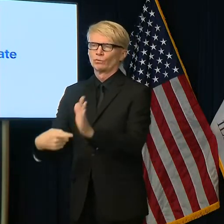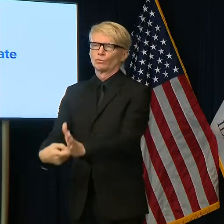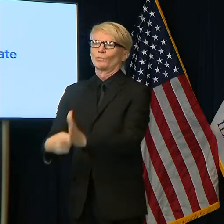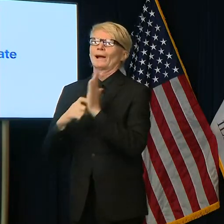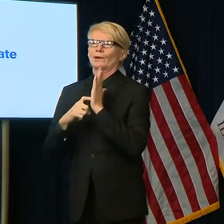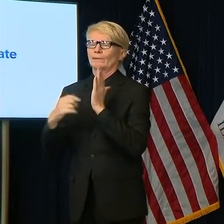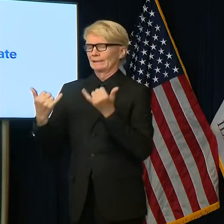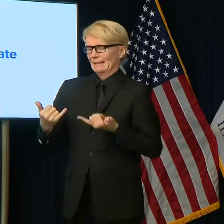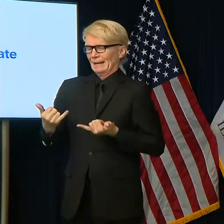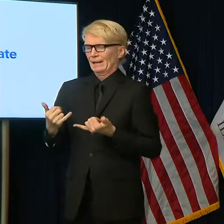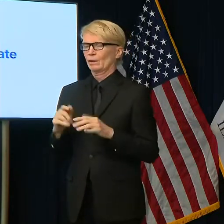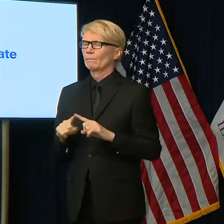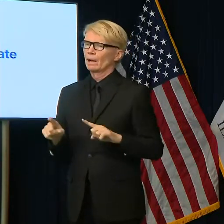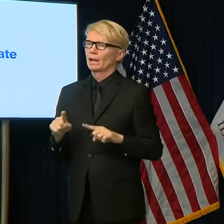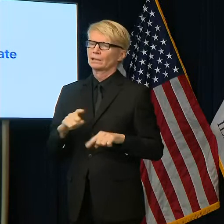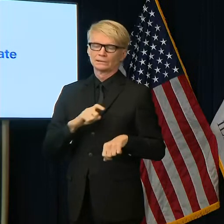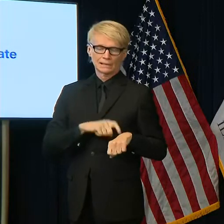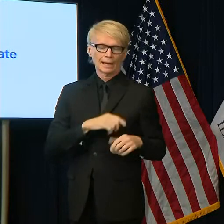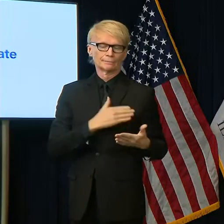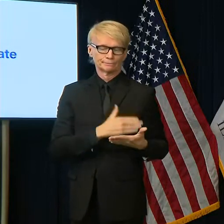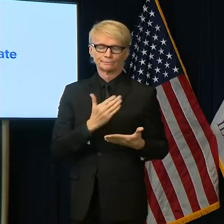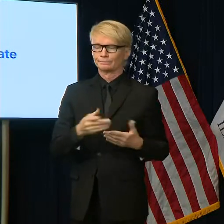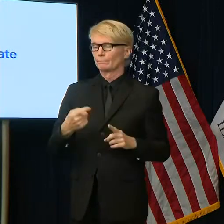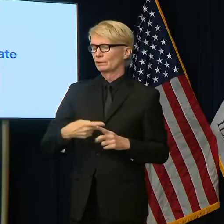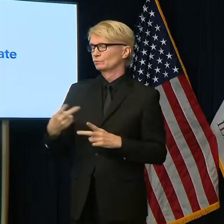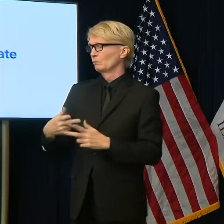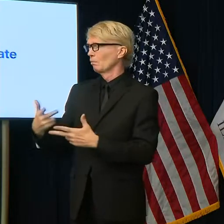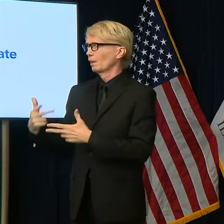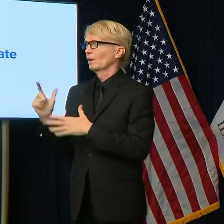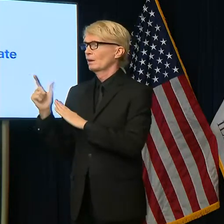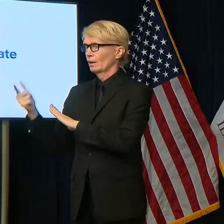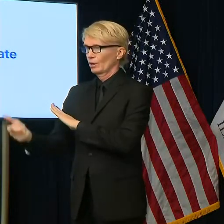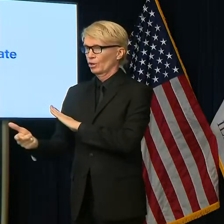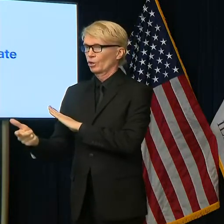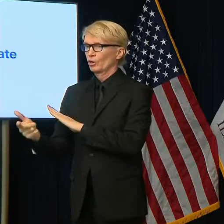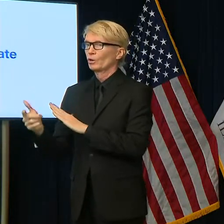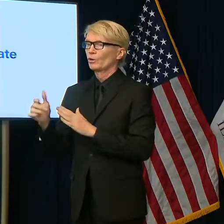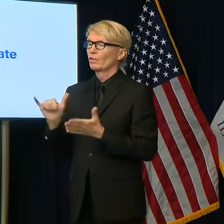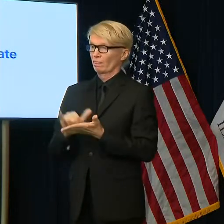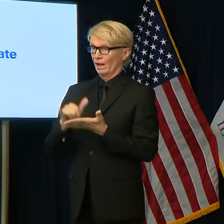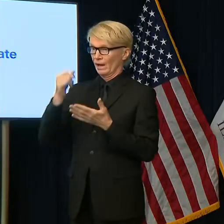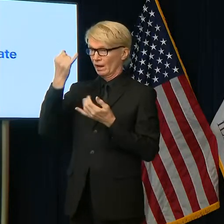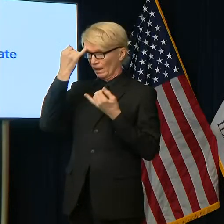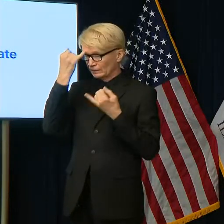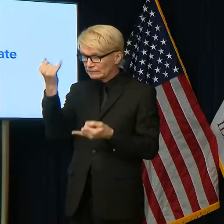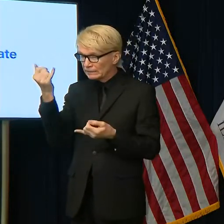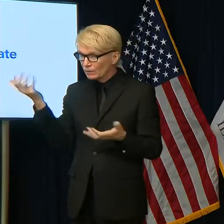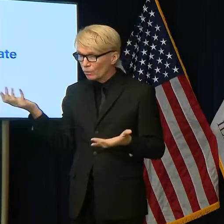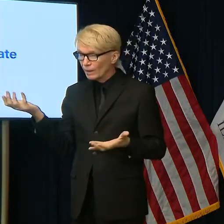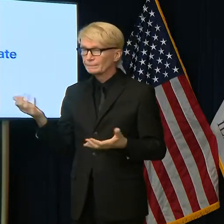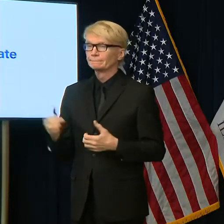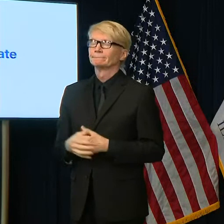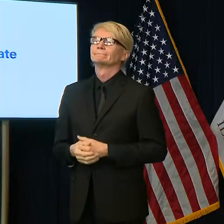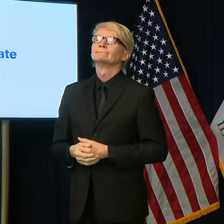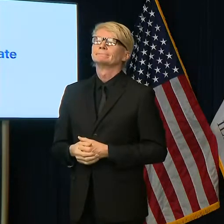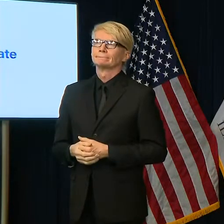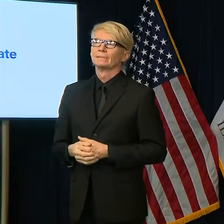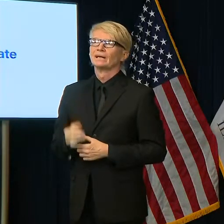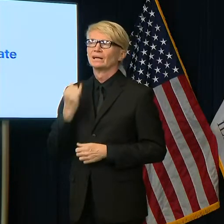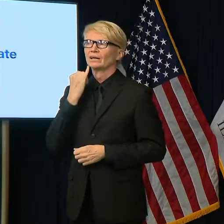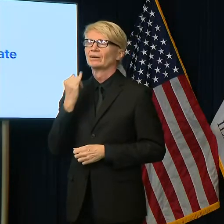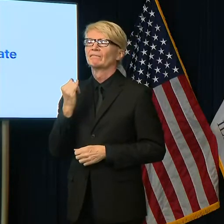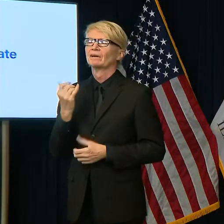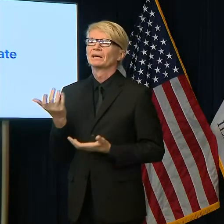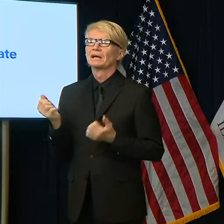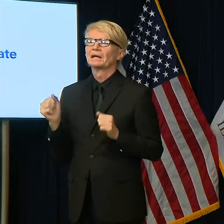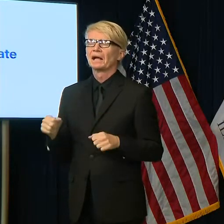know that we'll be looking as the months ensue here at the idea of, where, if any place,